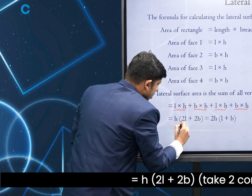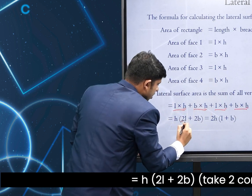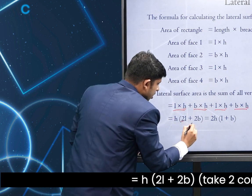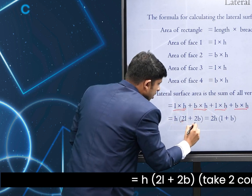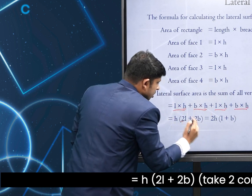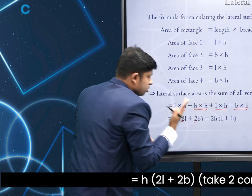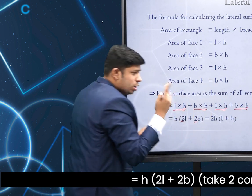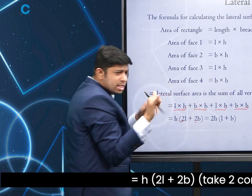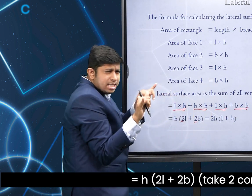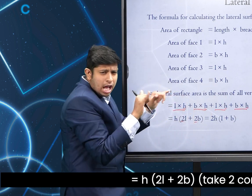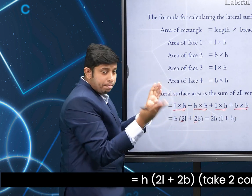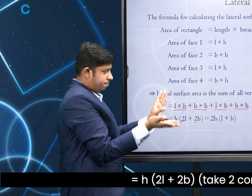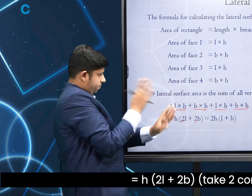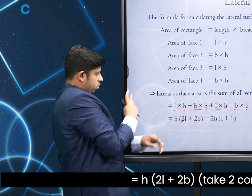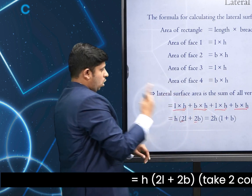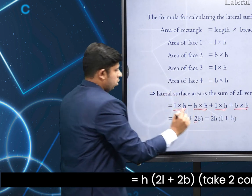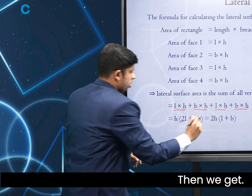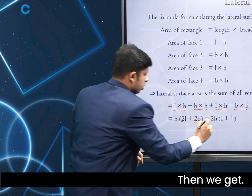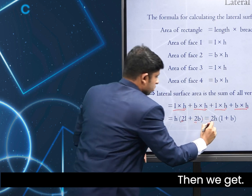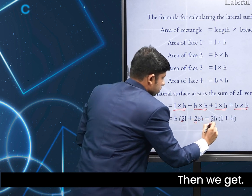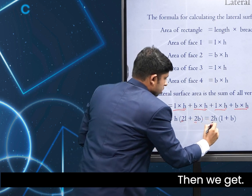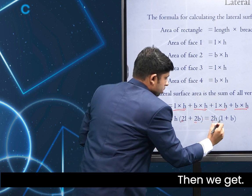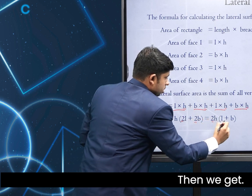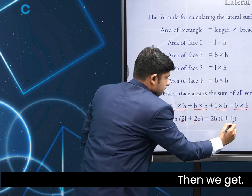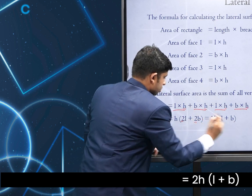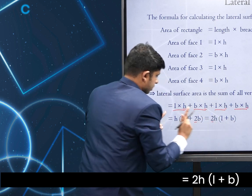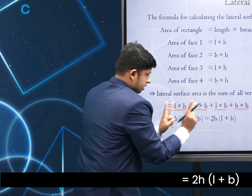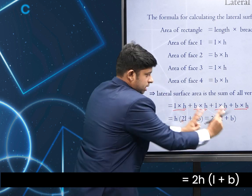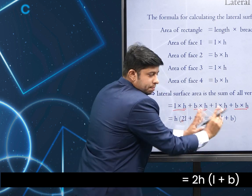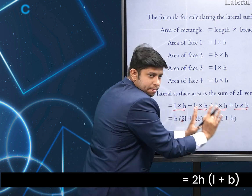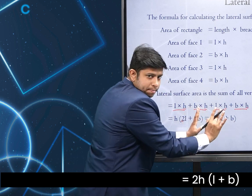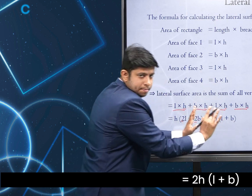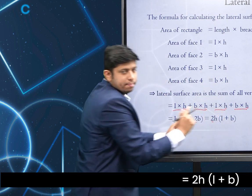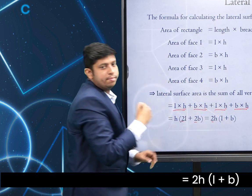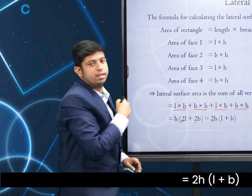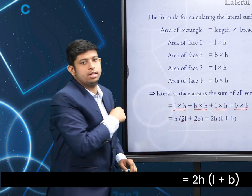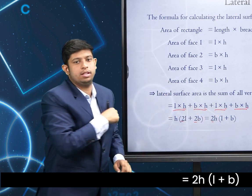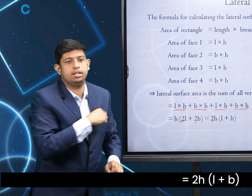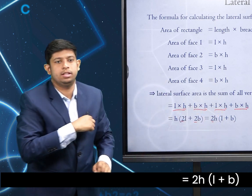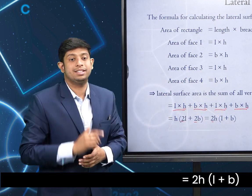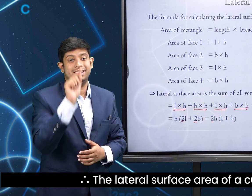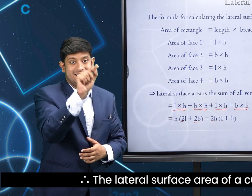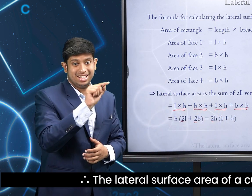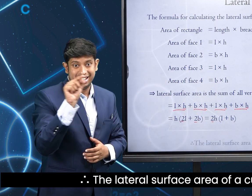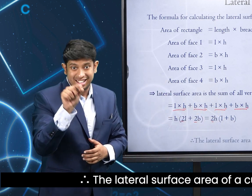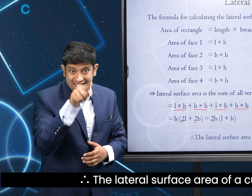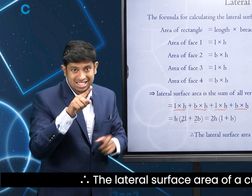Now take 2 as common, then we get 2H into L plus B. Therefore, the